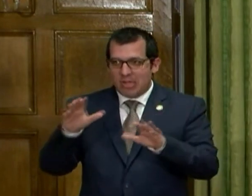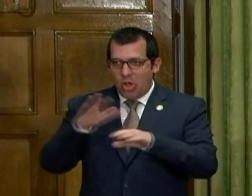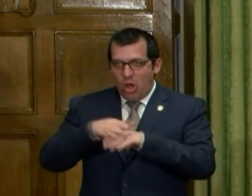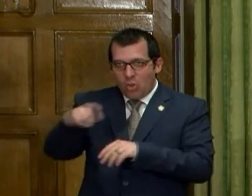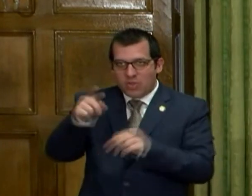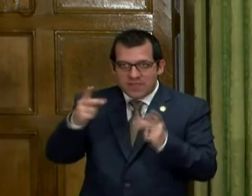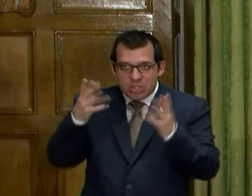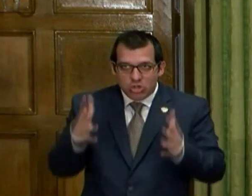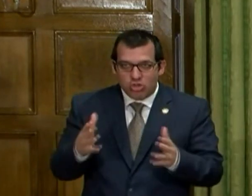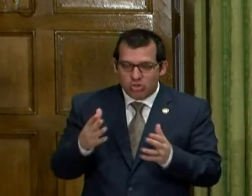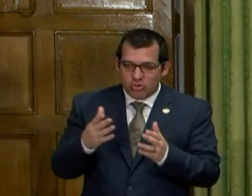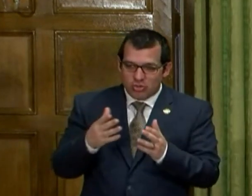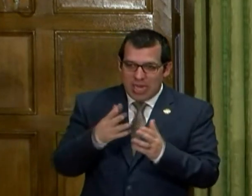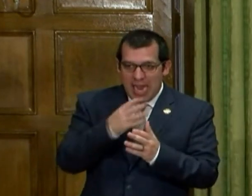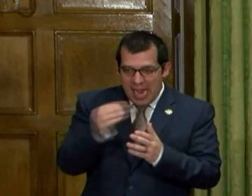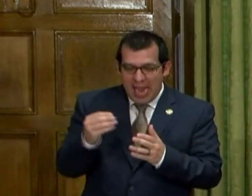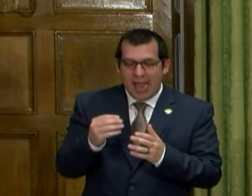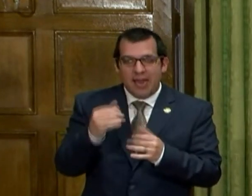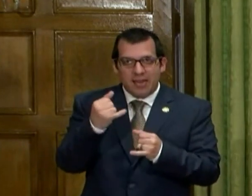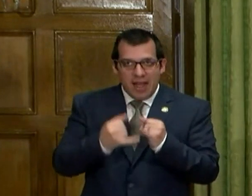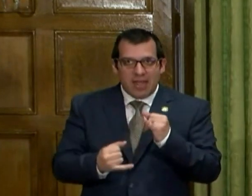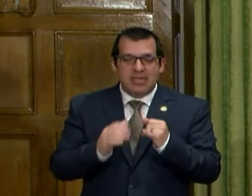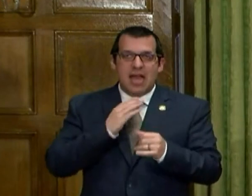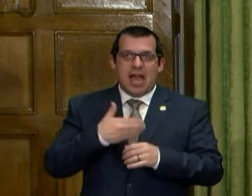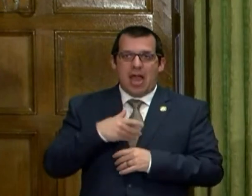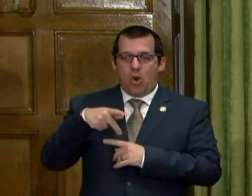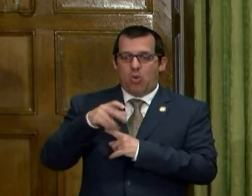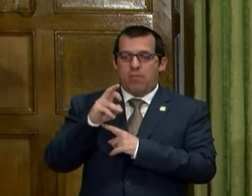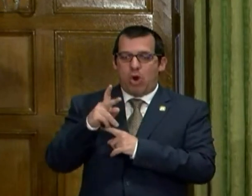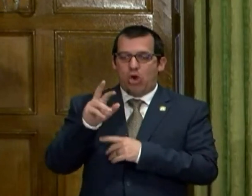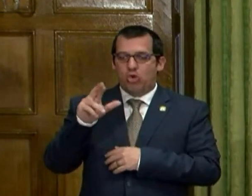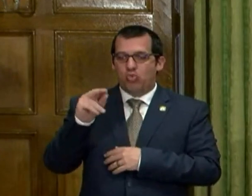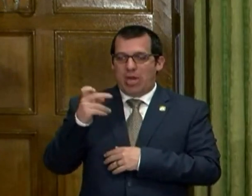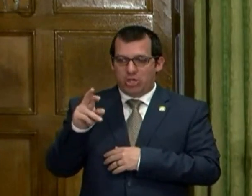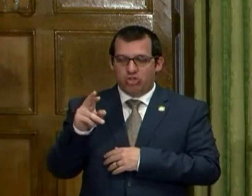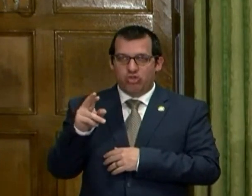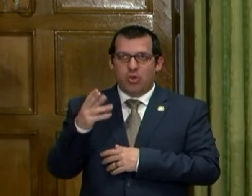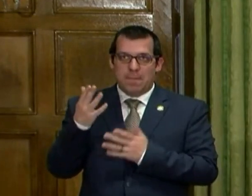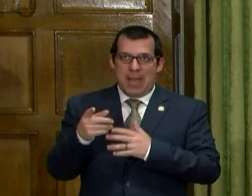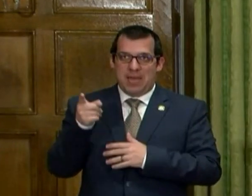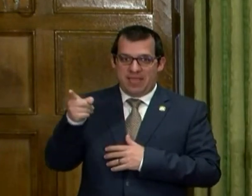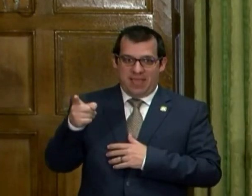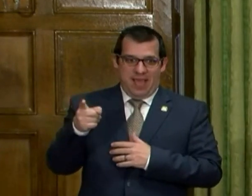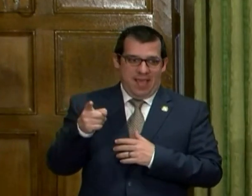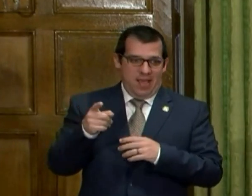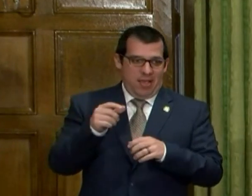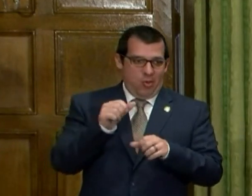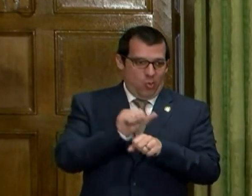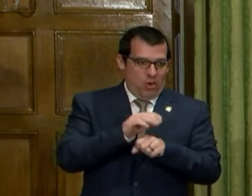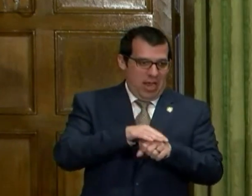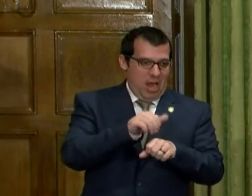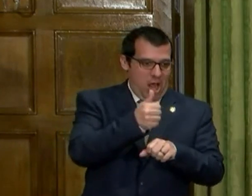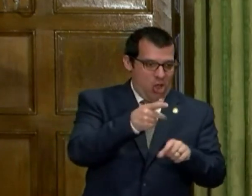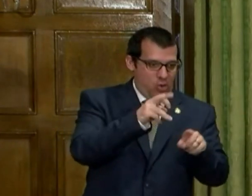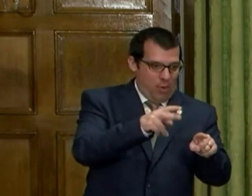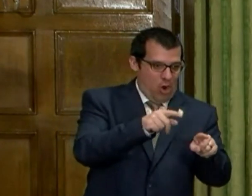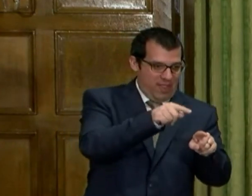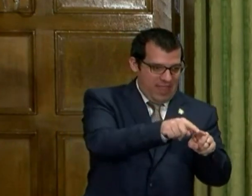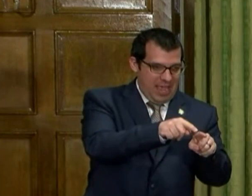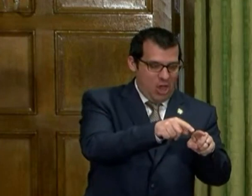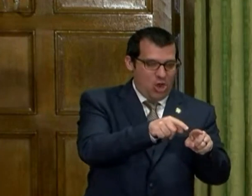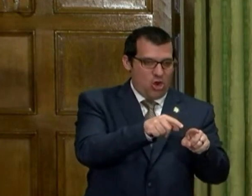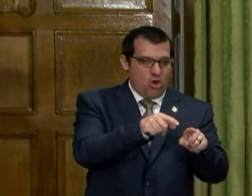site. And finally, our park rangers that might be stationed at another park in another part of the state